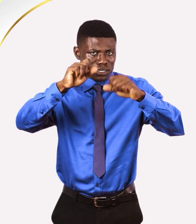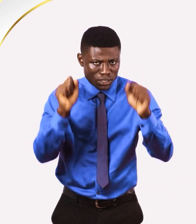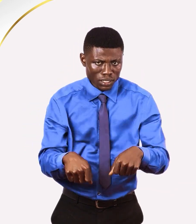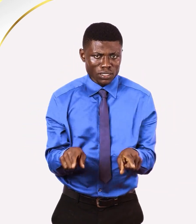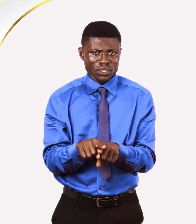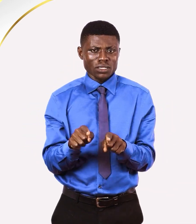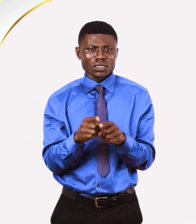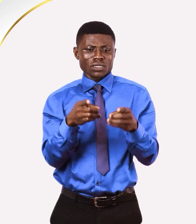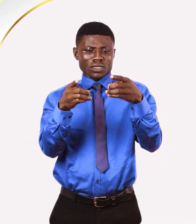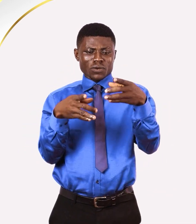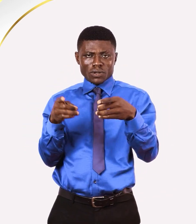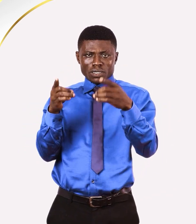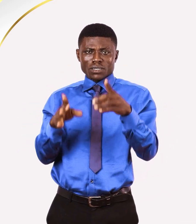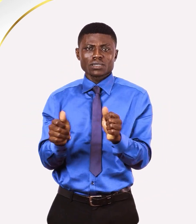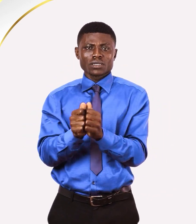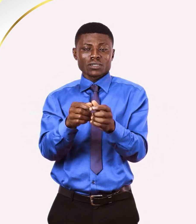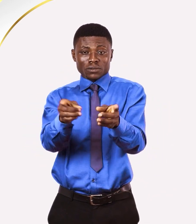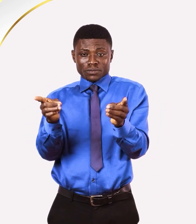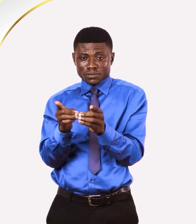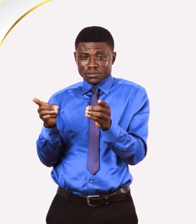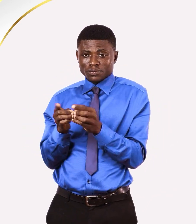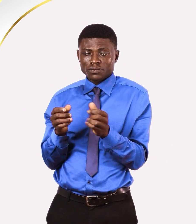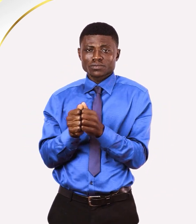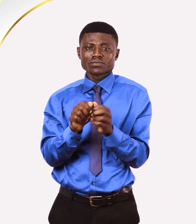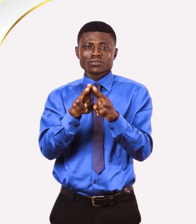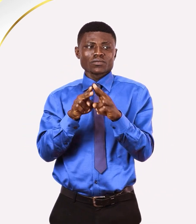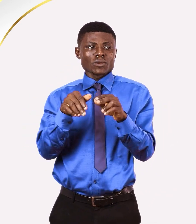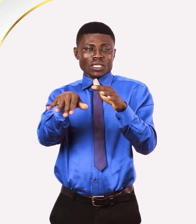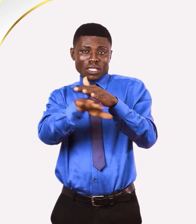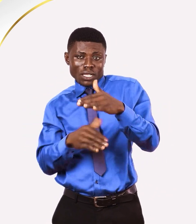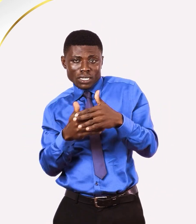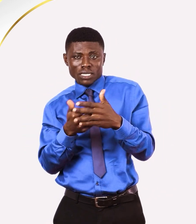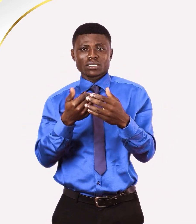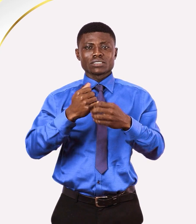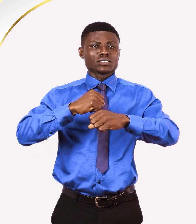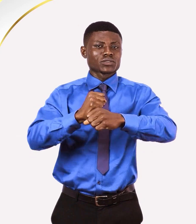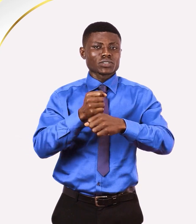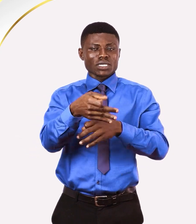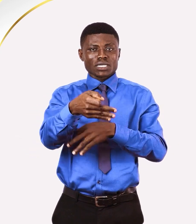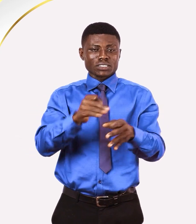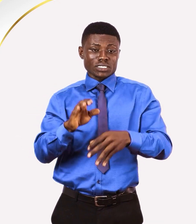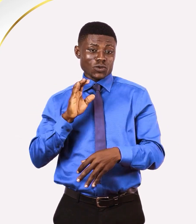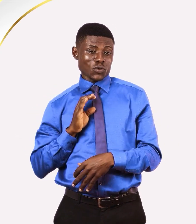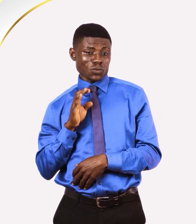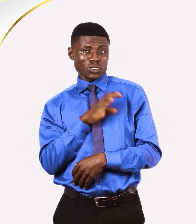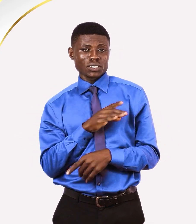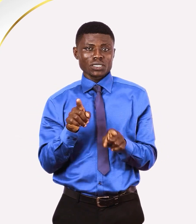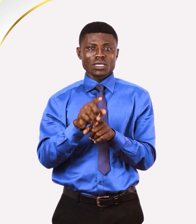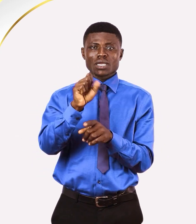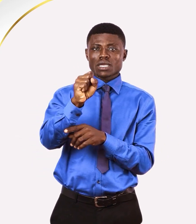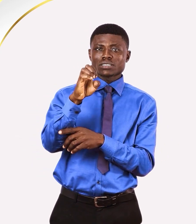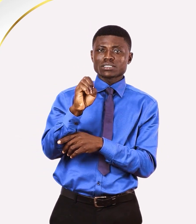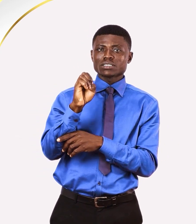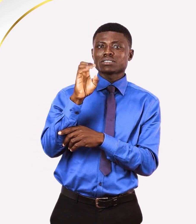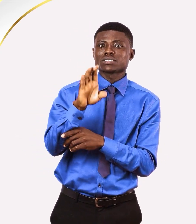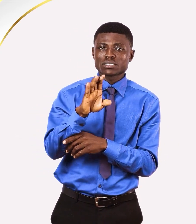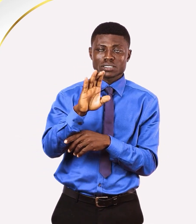protected. Directorates, departments and units under the Securities and Exchange Commission,